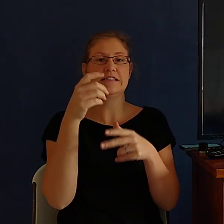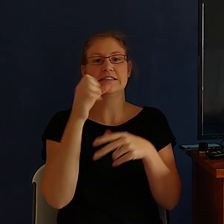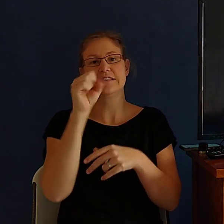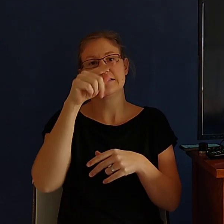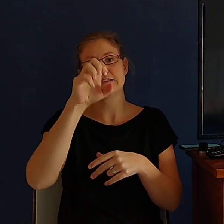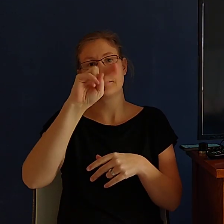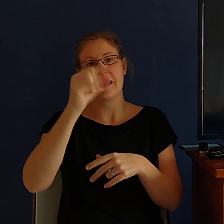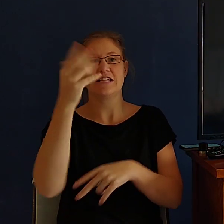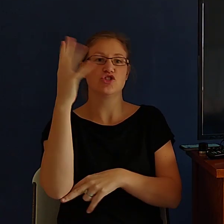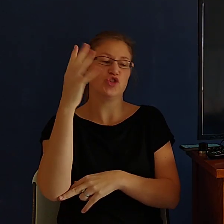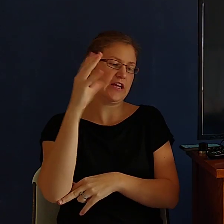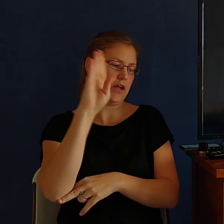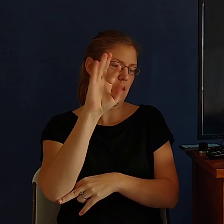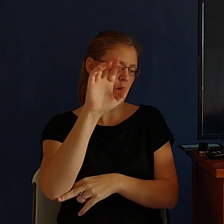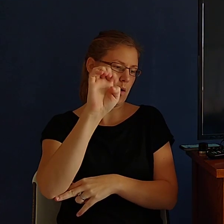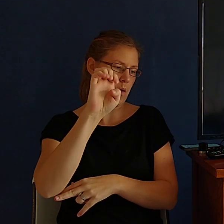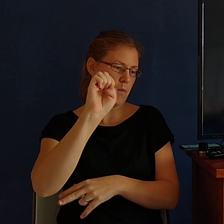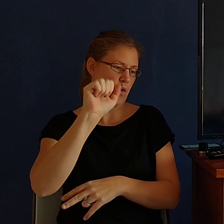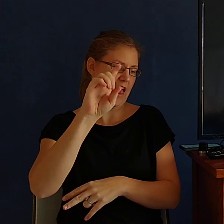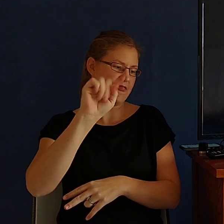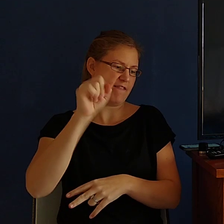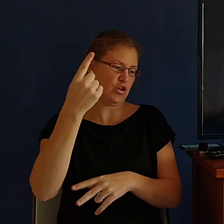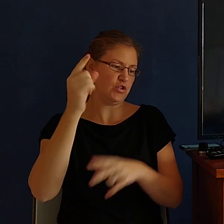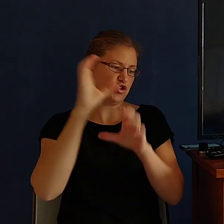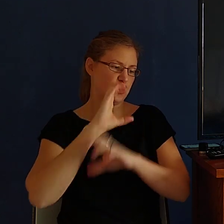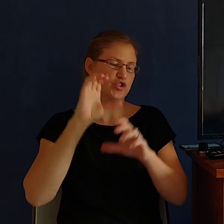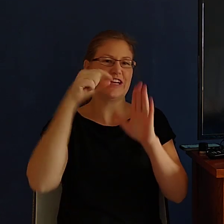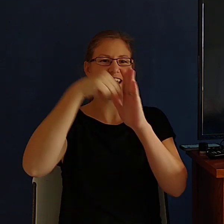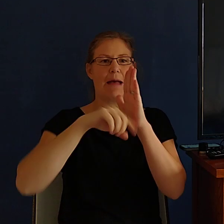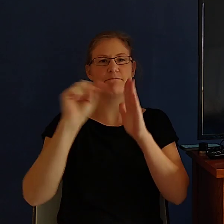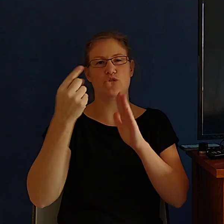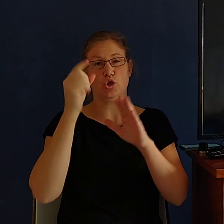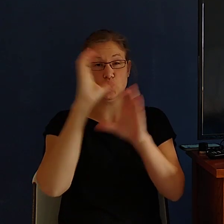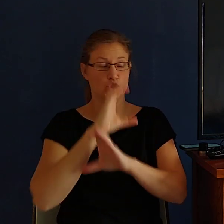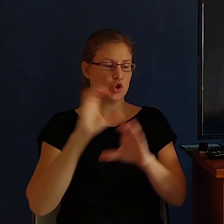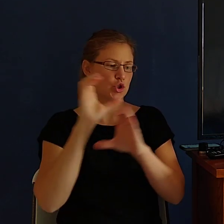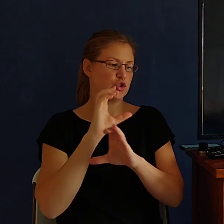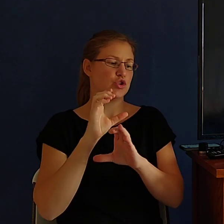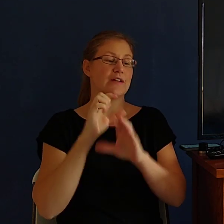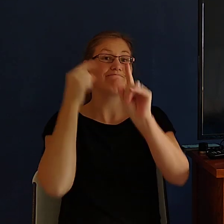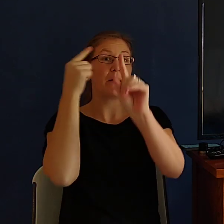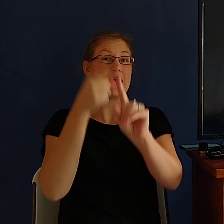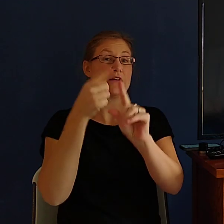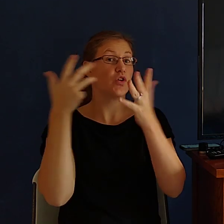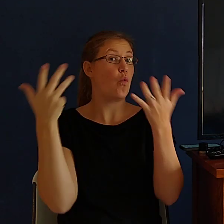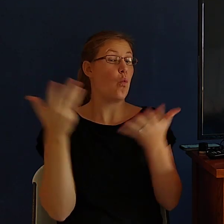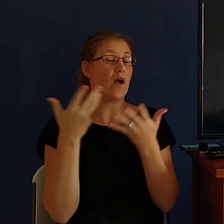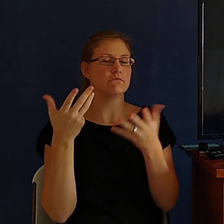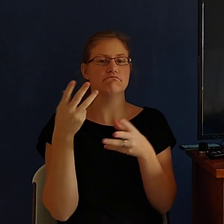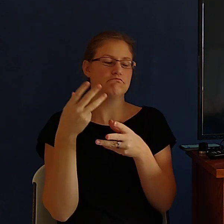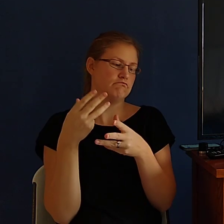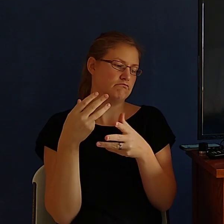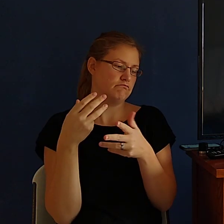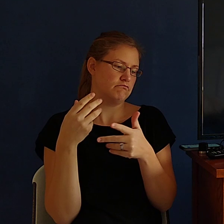breadth first search, and depth first search. The section objectives include